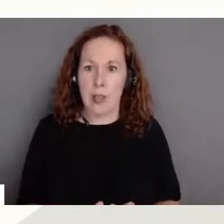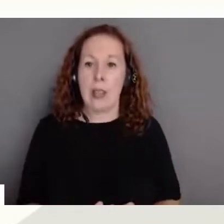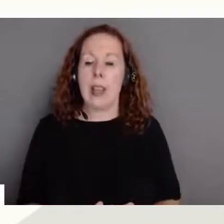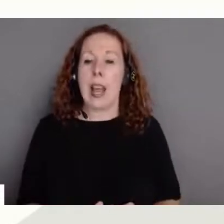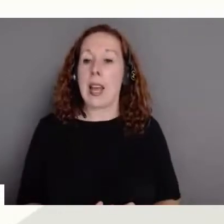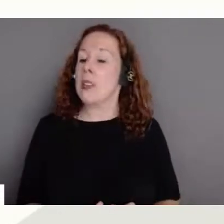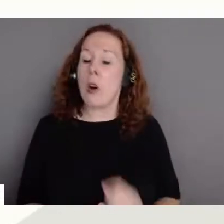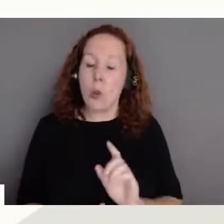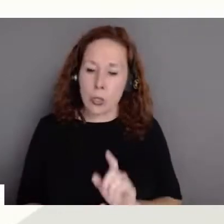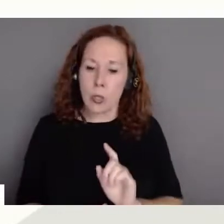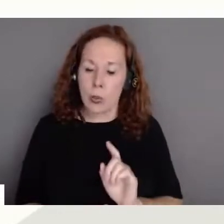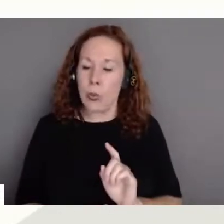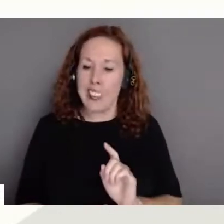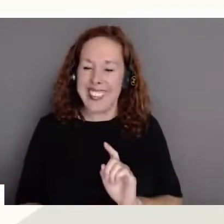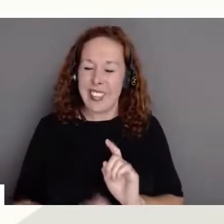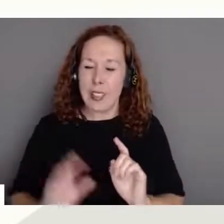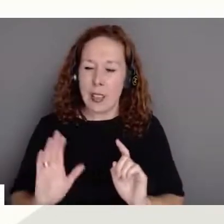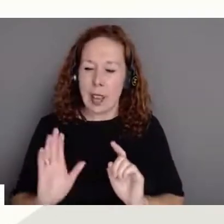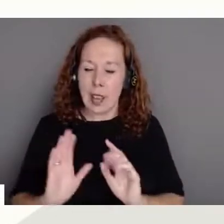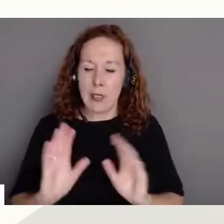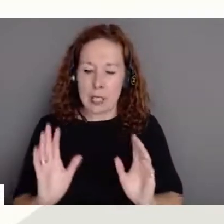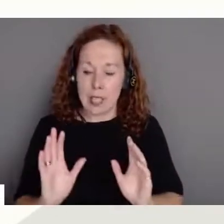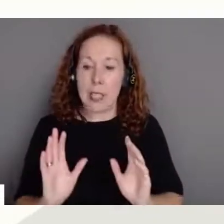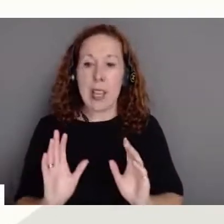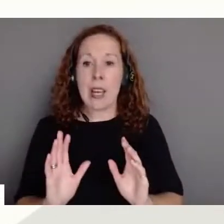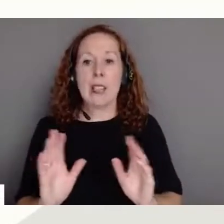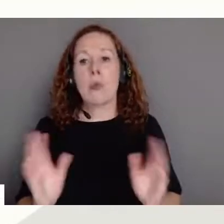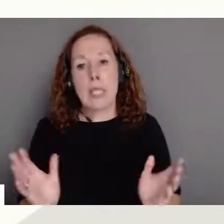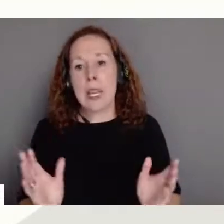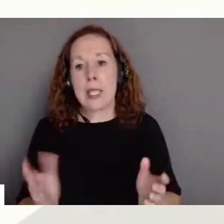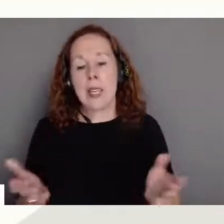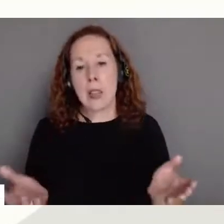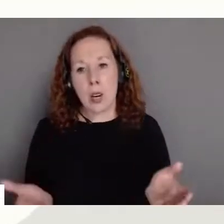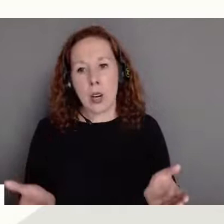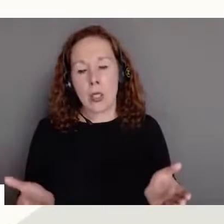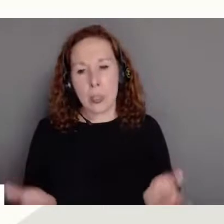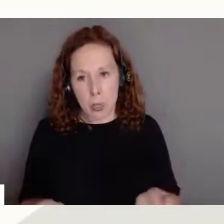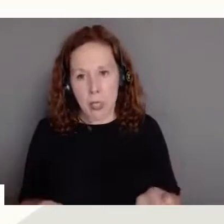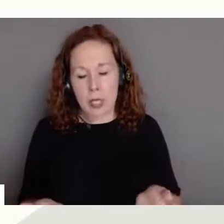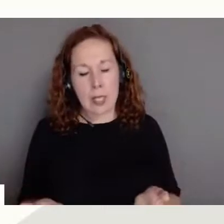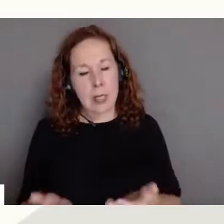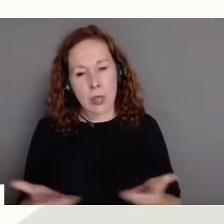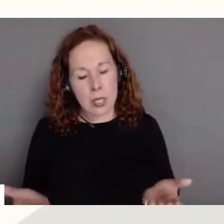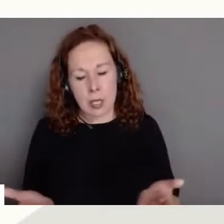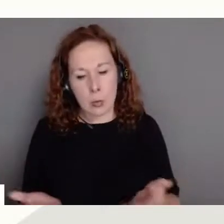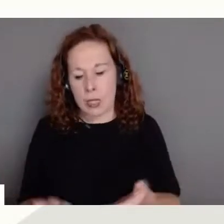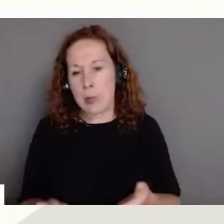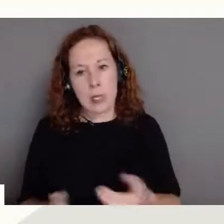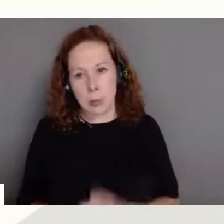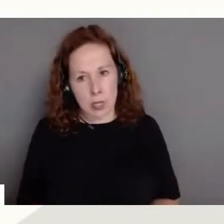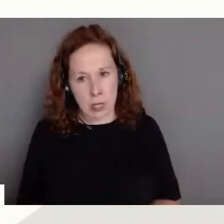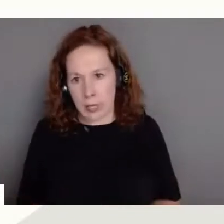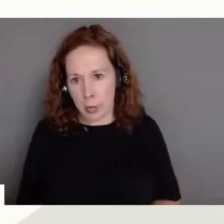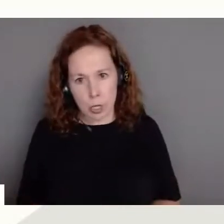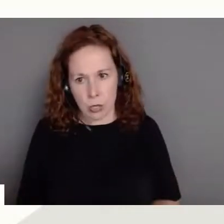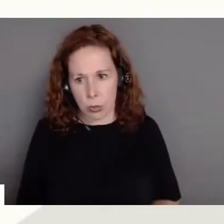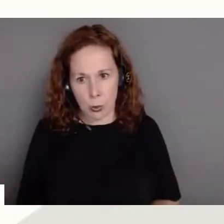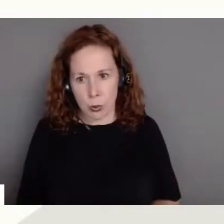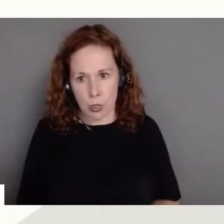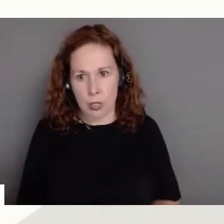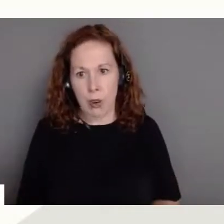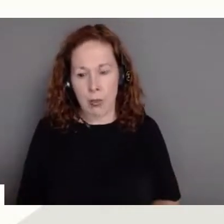call. And Hmm. also, having said that, realizing in our community, as I've already said, we're limited with sign